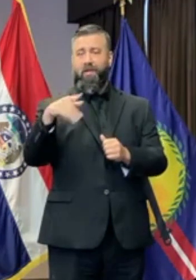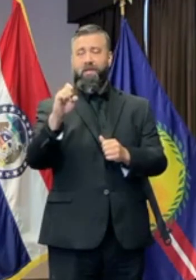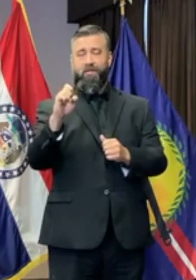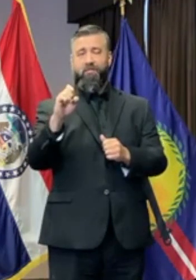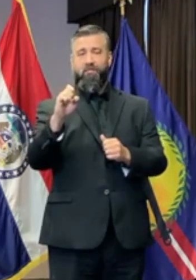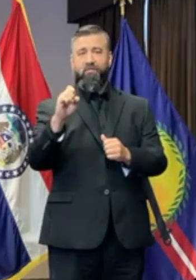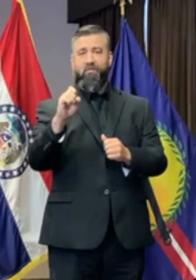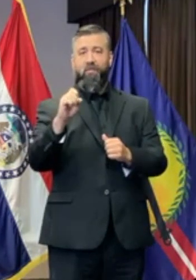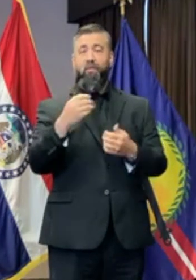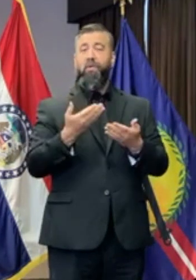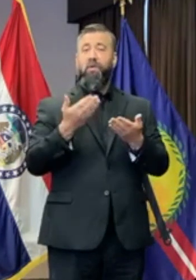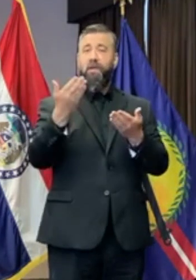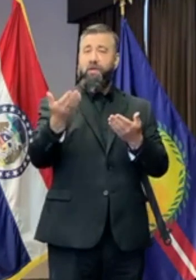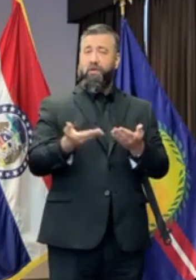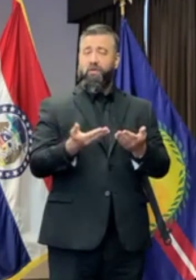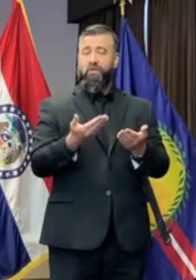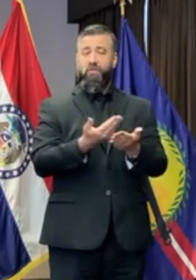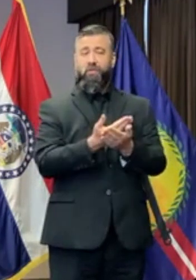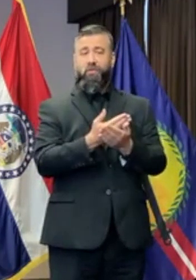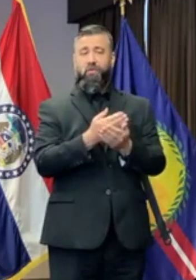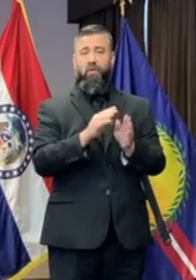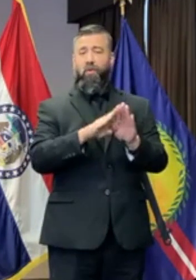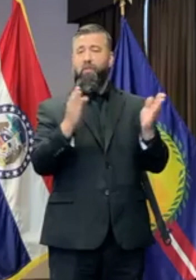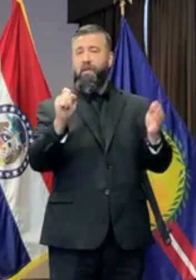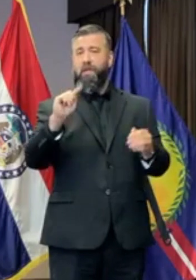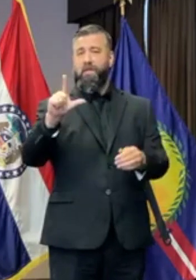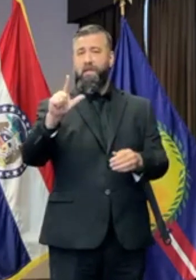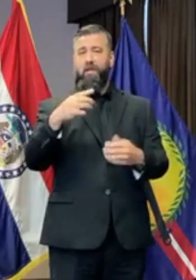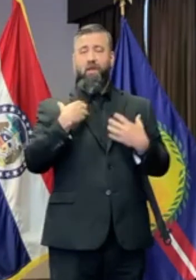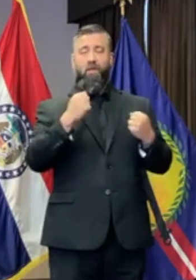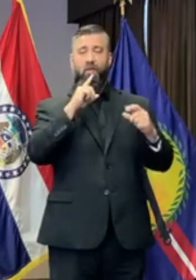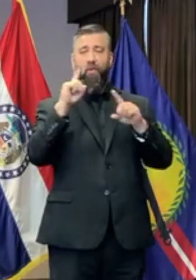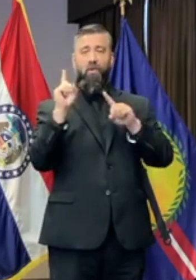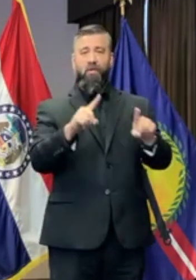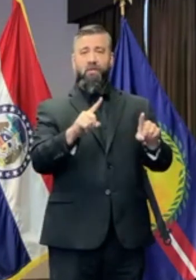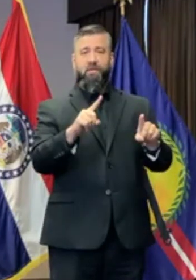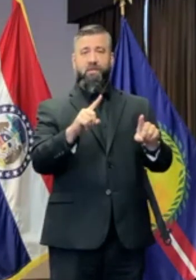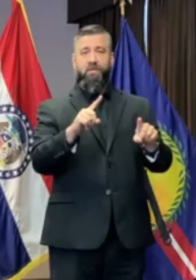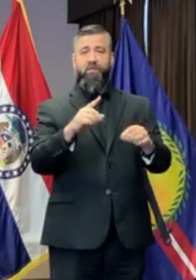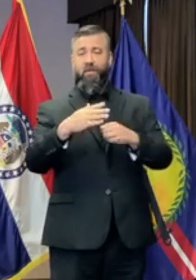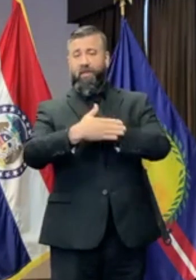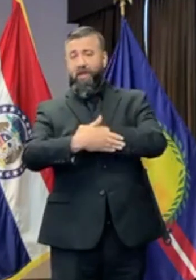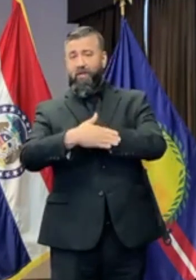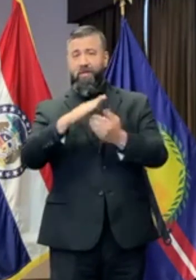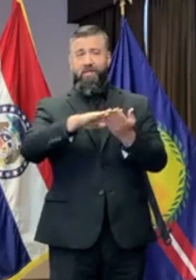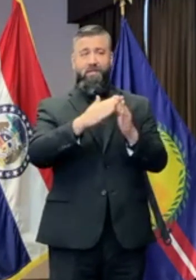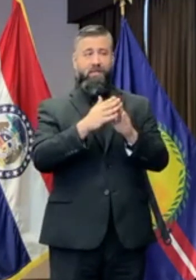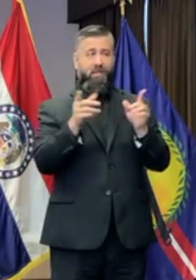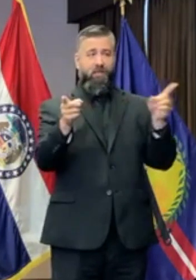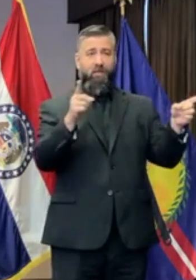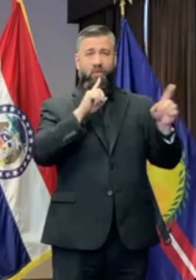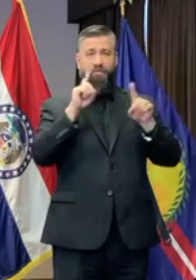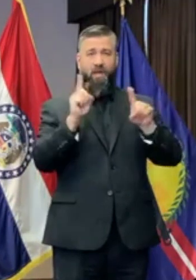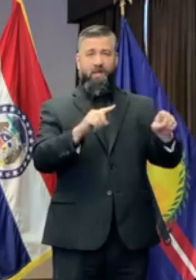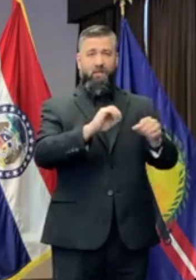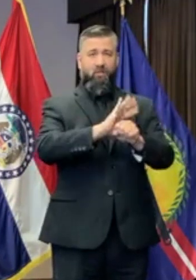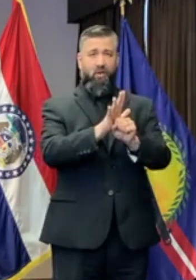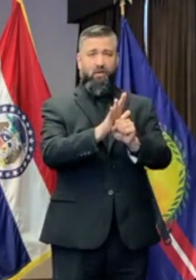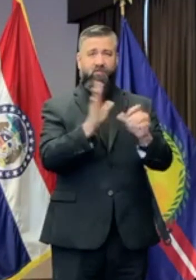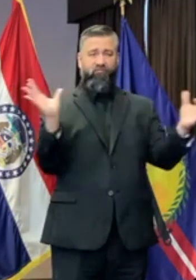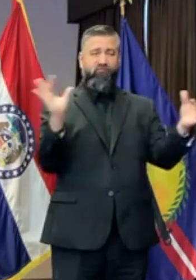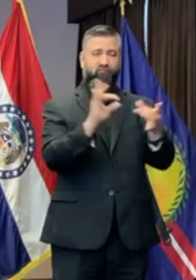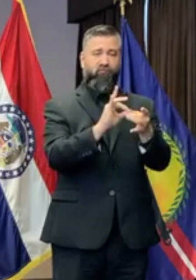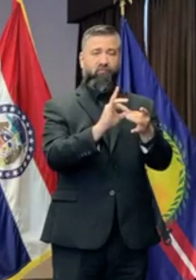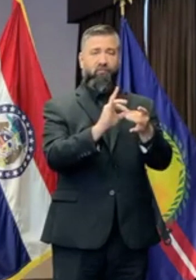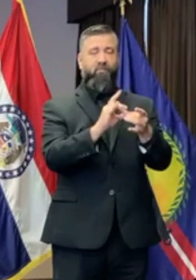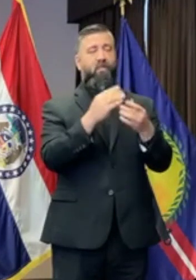Reopen STL health orders that align the city and the county's COVID-19 responses for the first time. Thank you to St. Louis